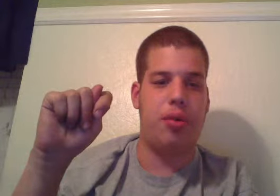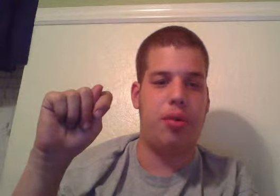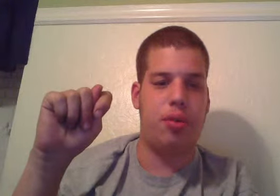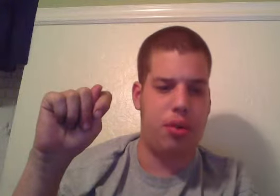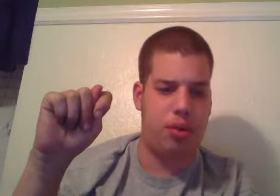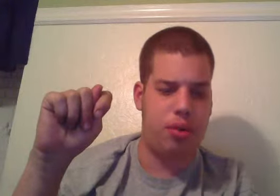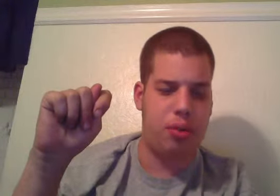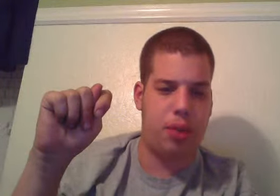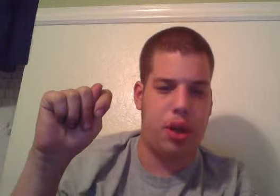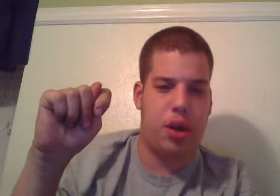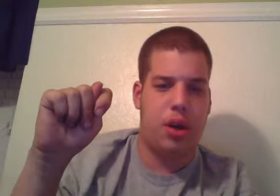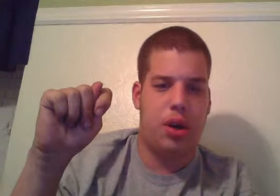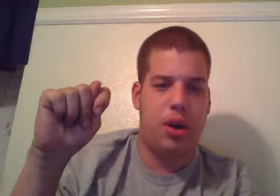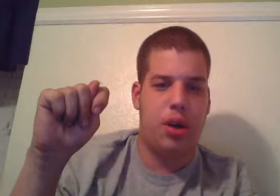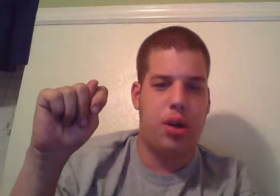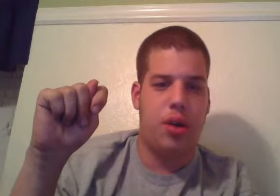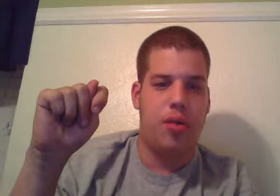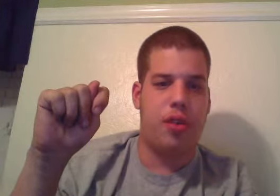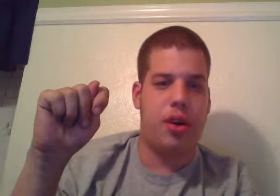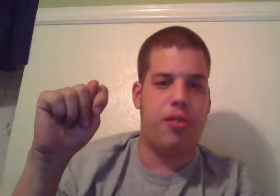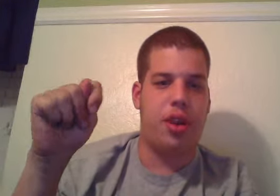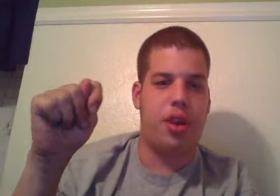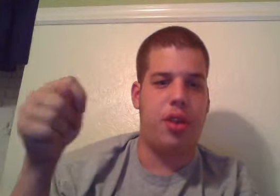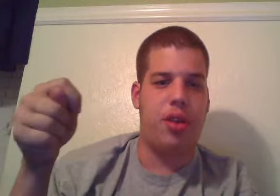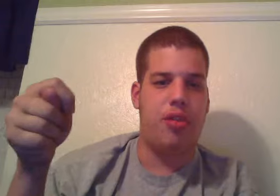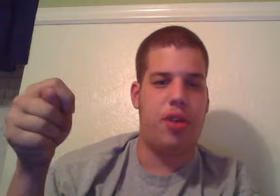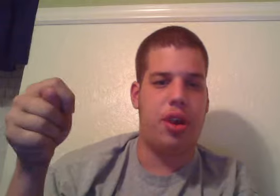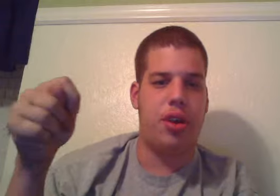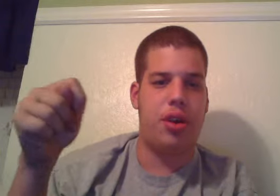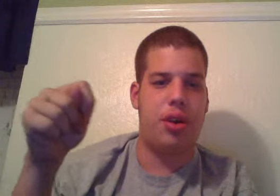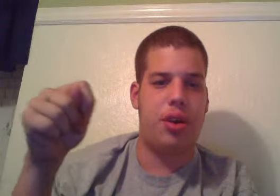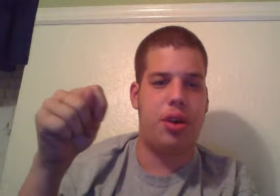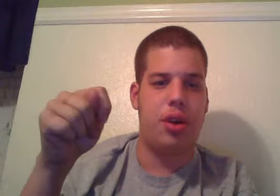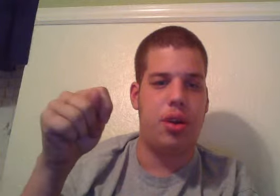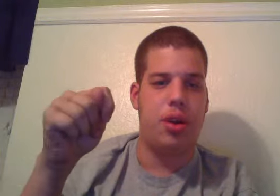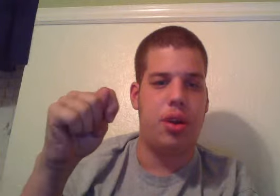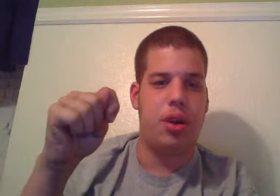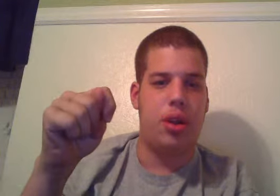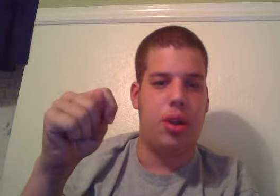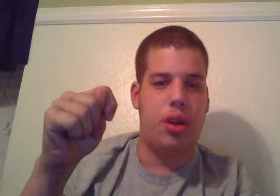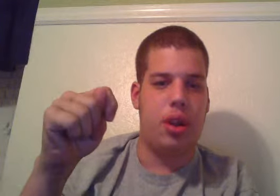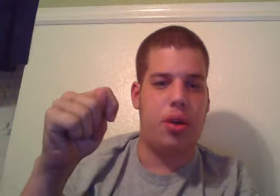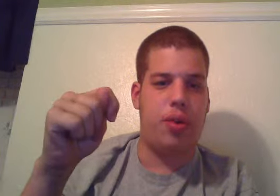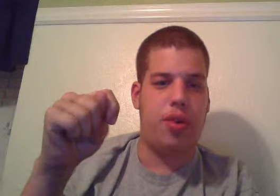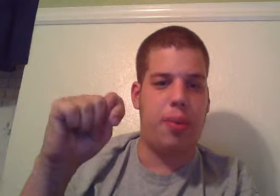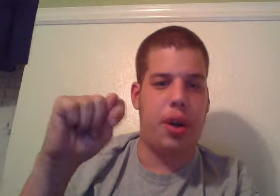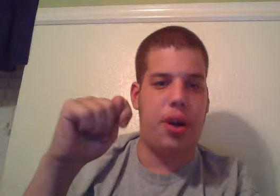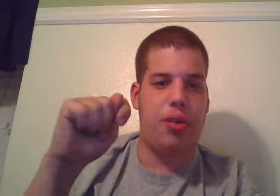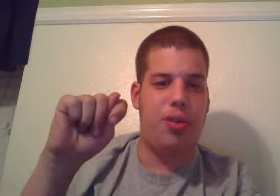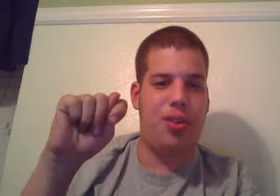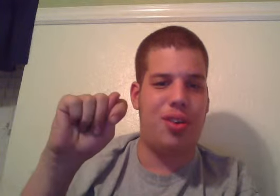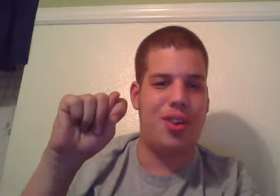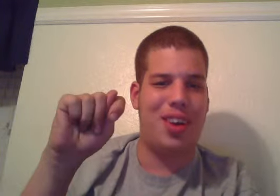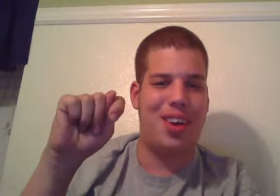told me, uh, very funny trick. Uh, they always get my nose. Haha.